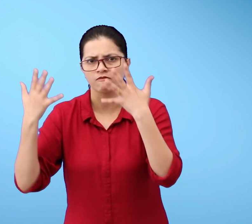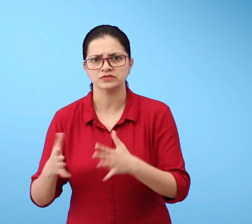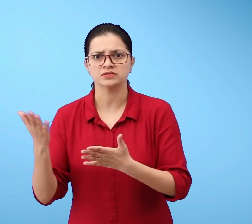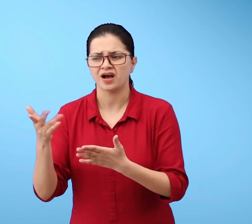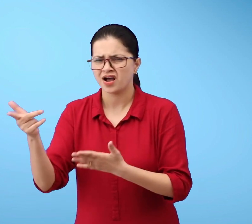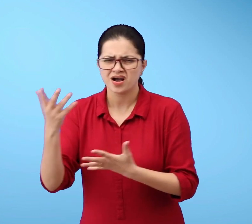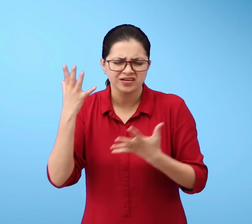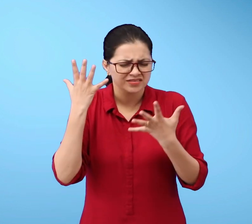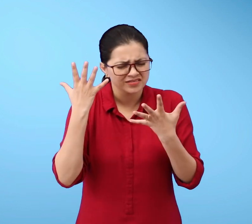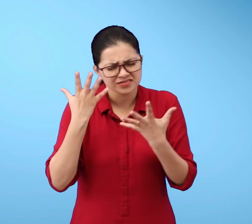She was so sad